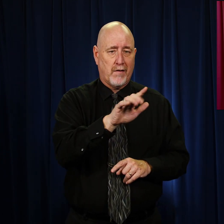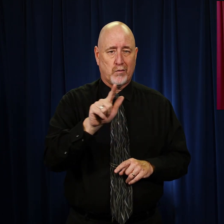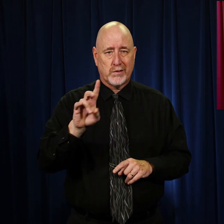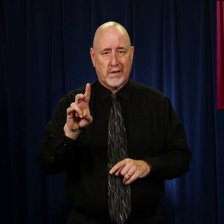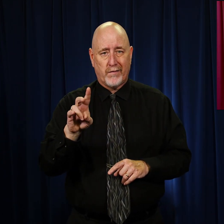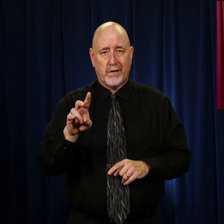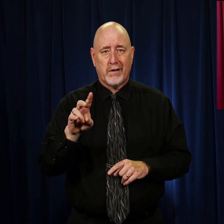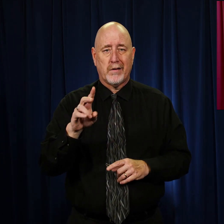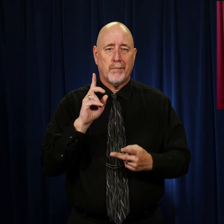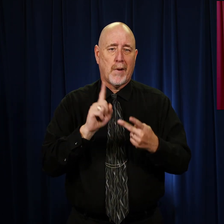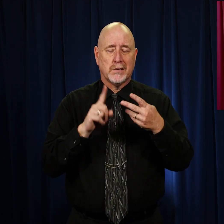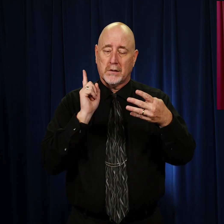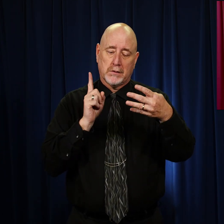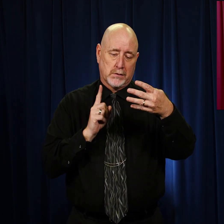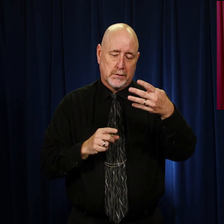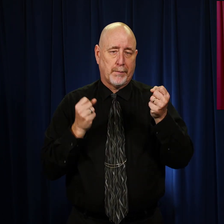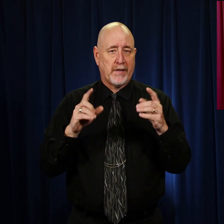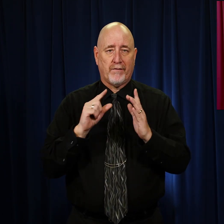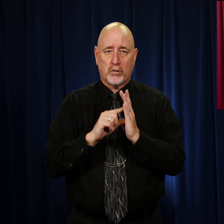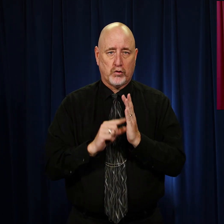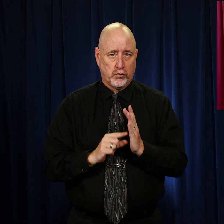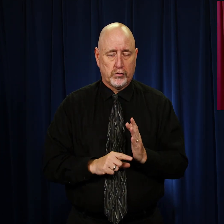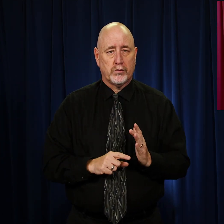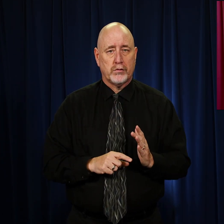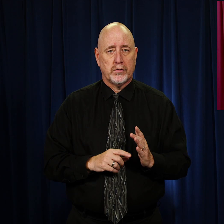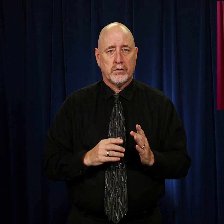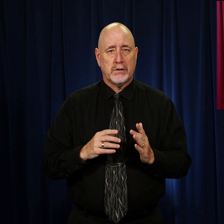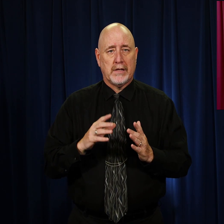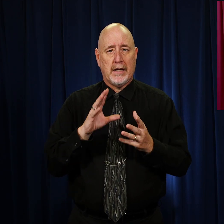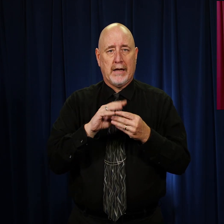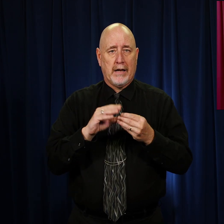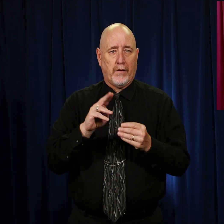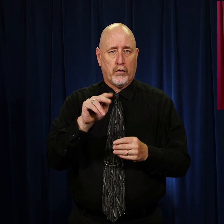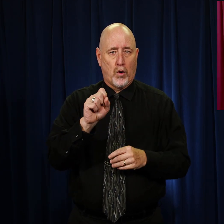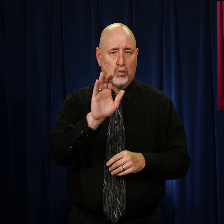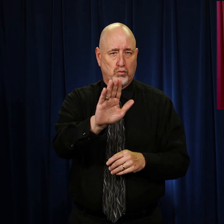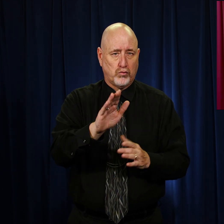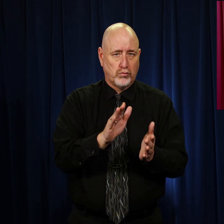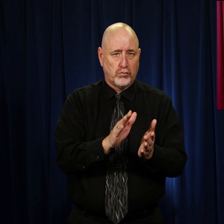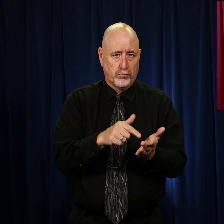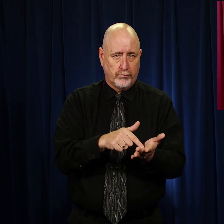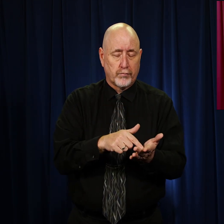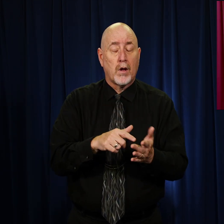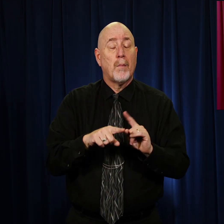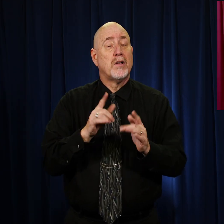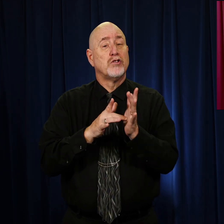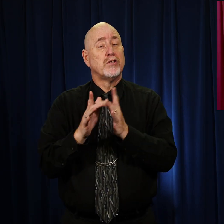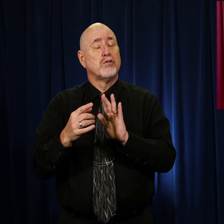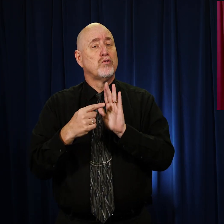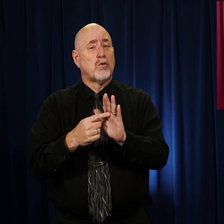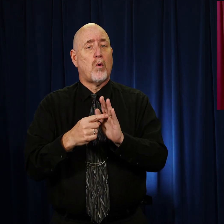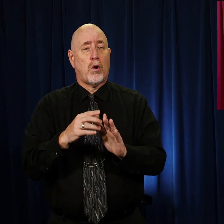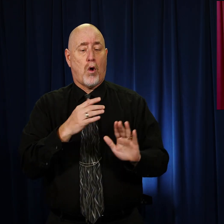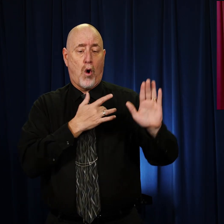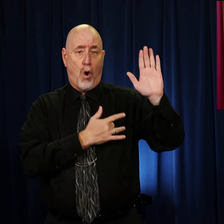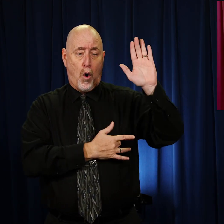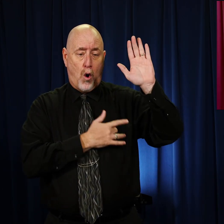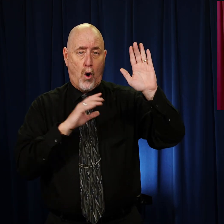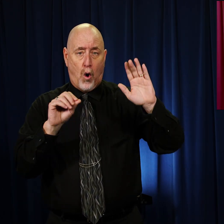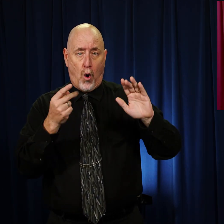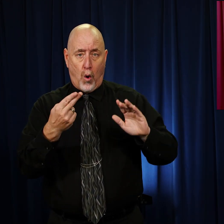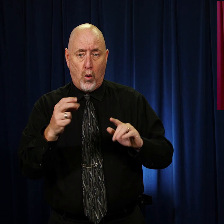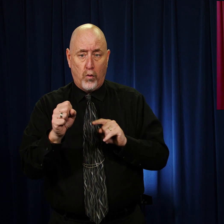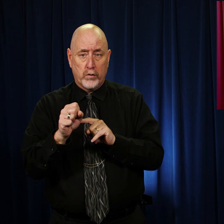5:27, along with a number of other passages that are in the notes. What Jesus is showing is that oaths